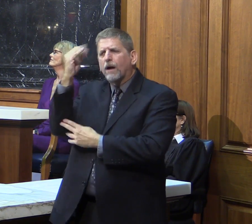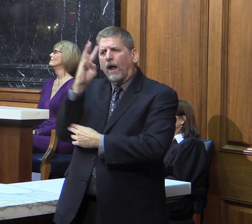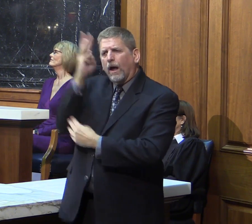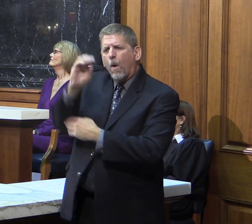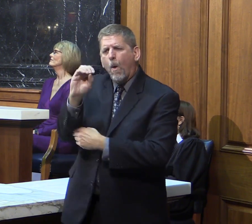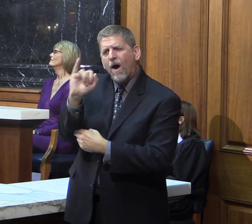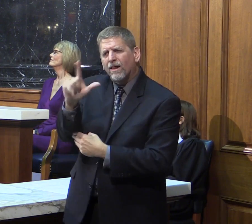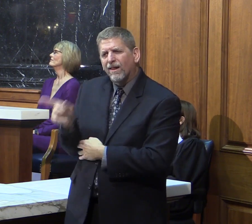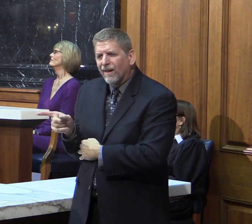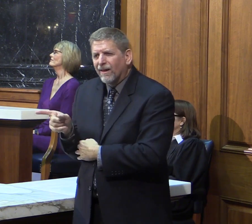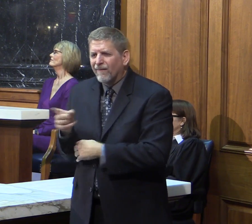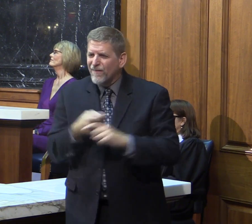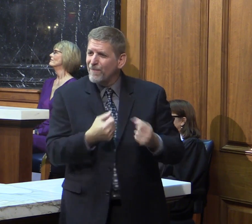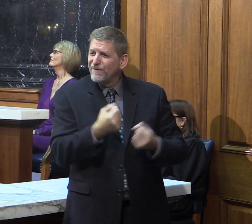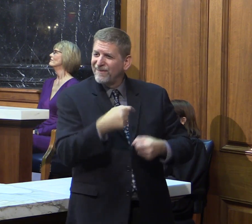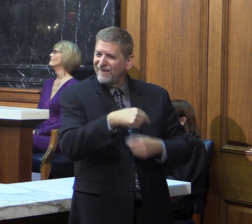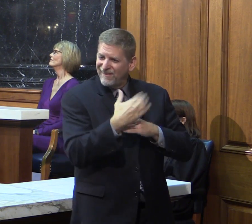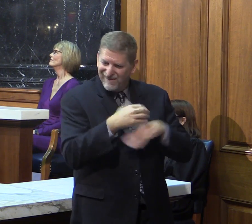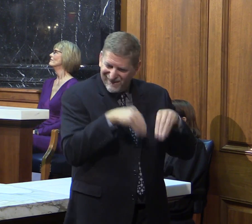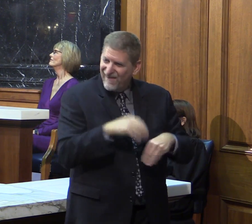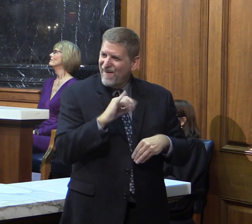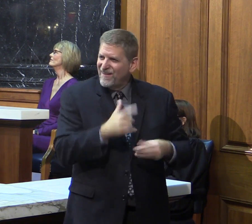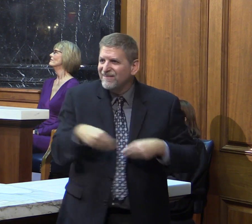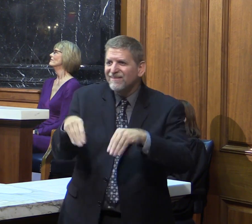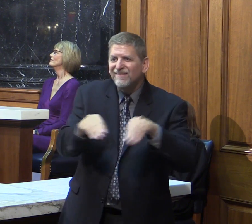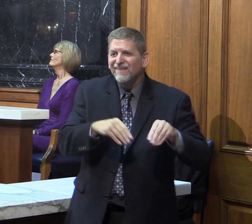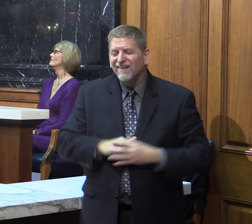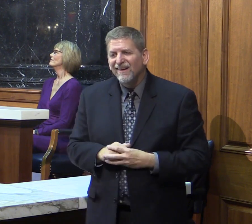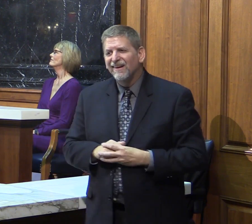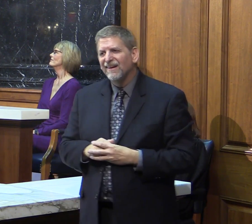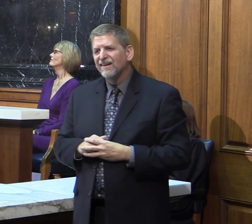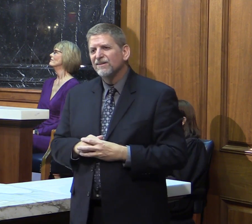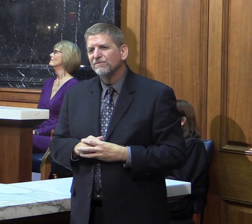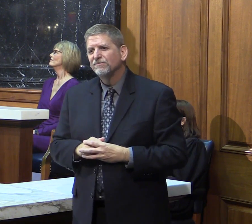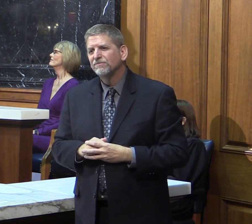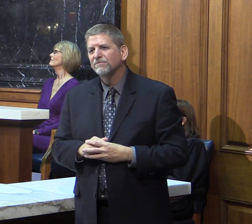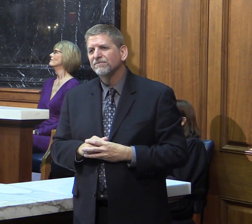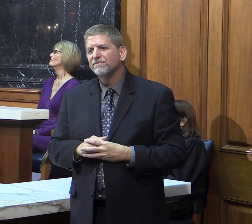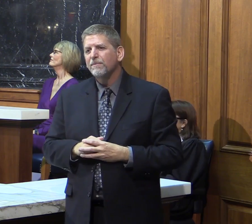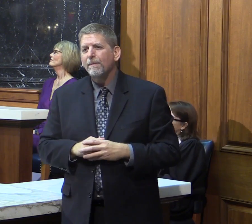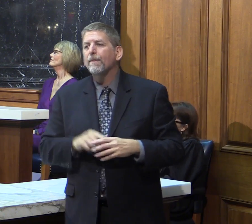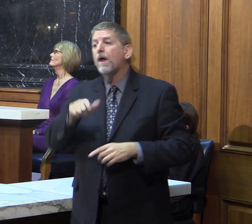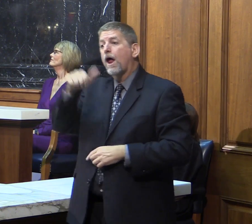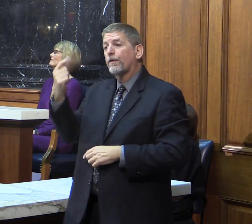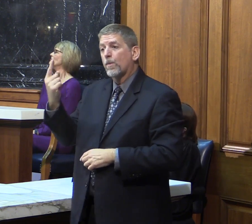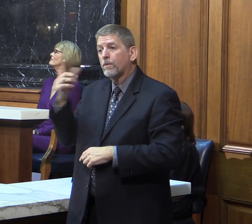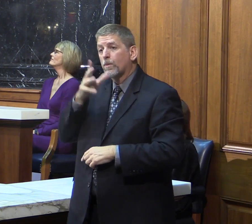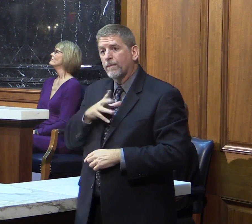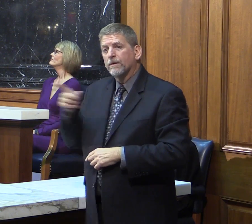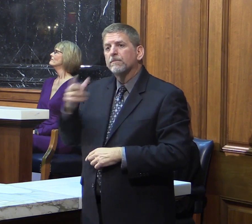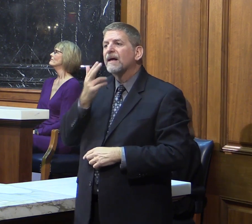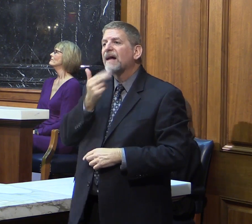Representative Sharon Nagel, her candy shops and custard shops have doubled their revenue and employment over the past 20 years over